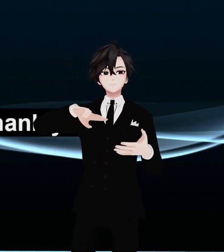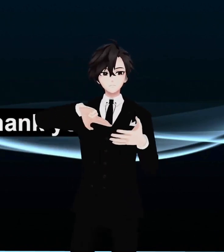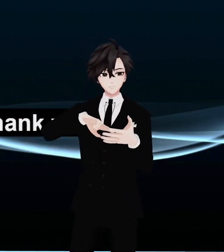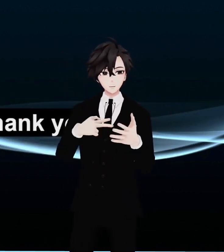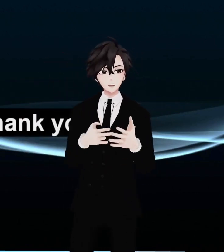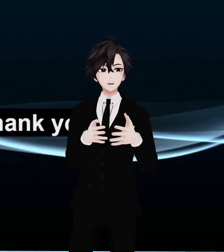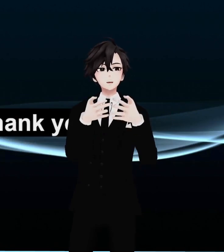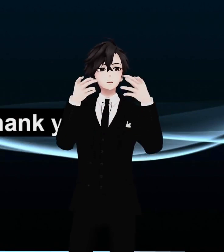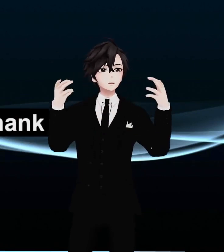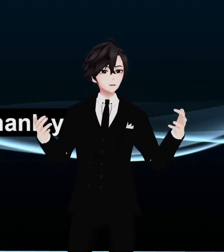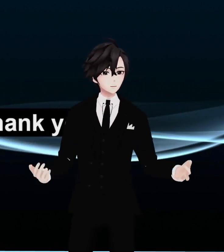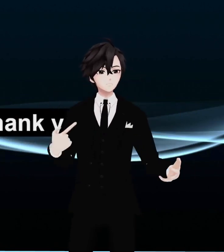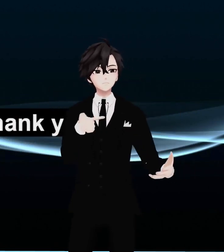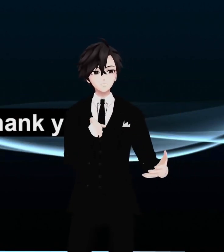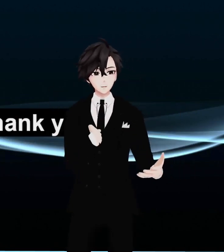it.